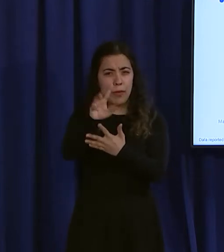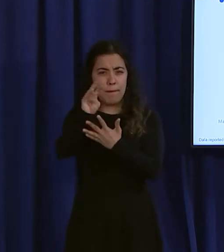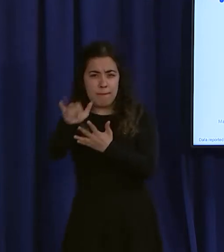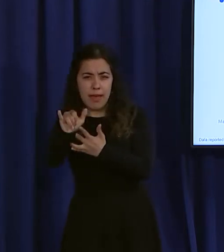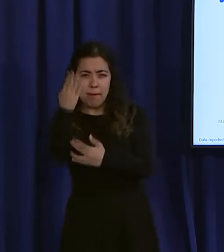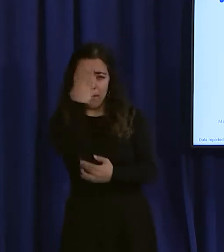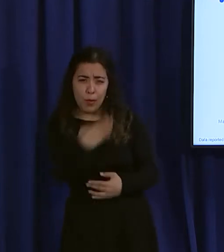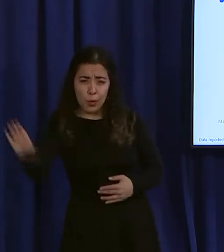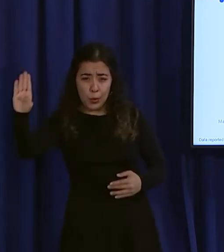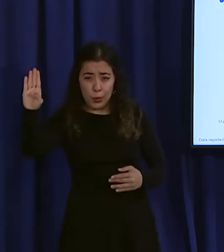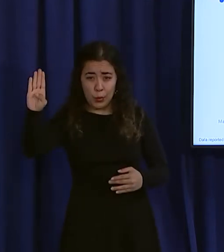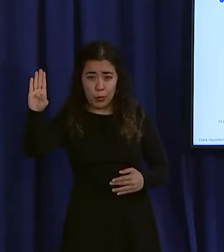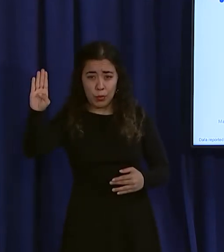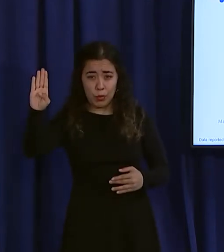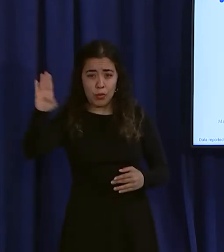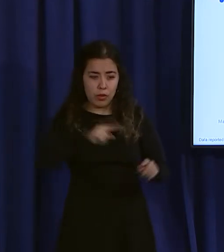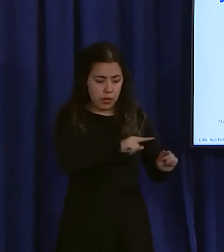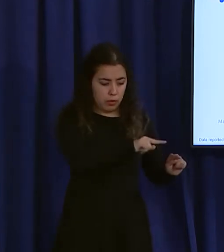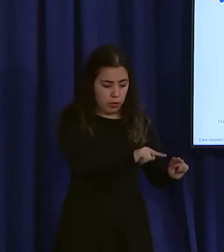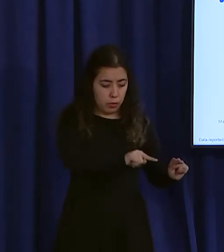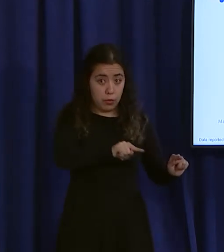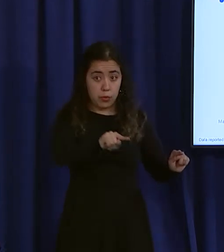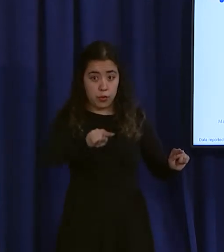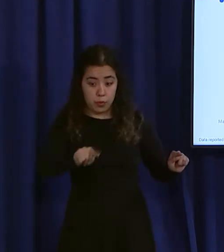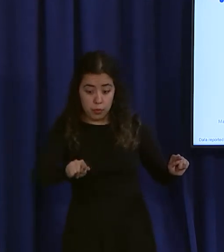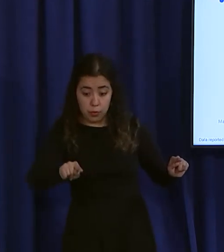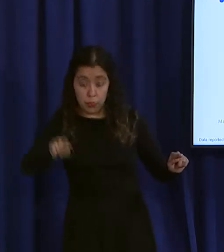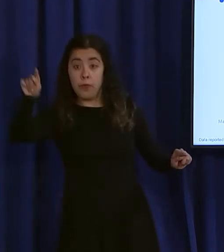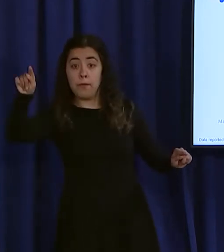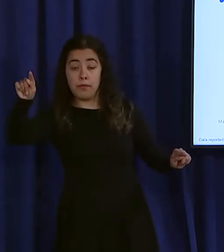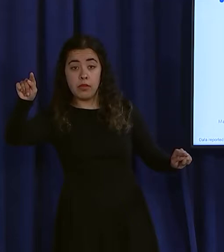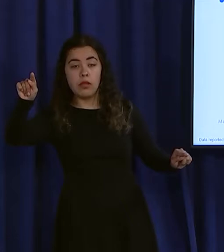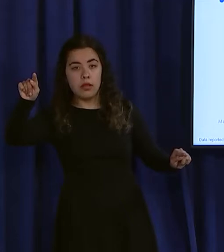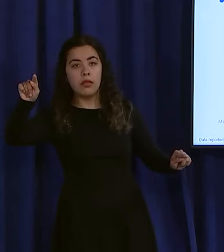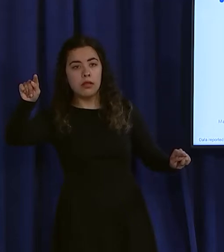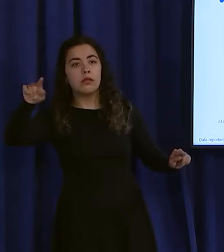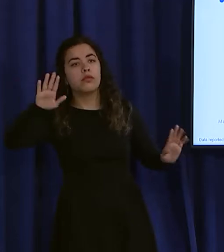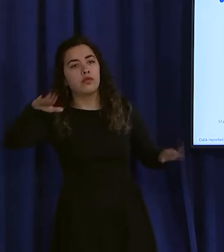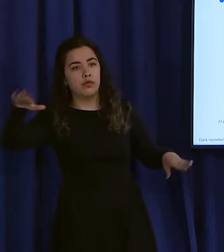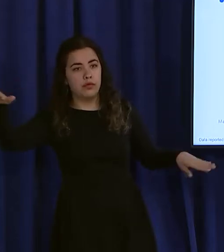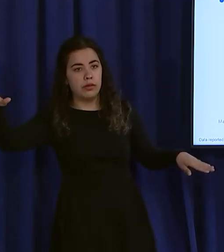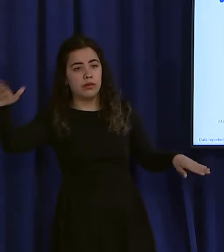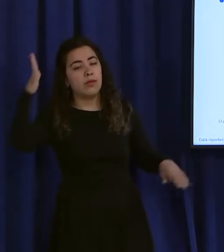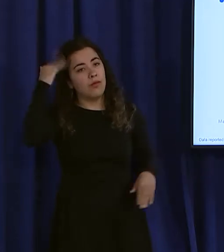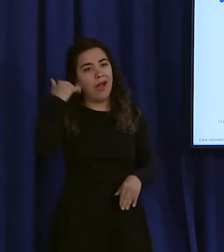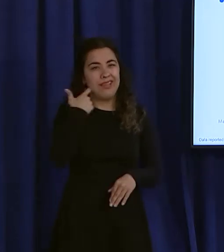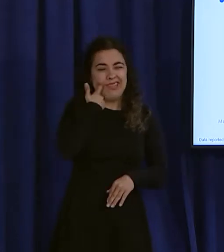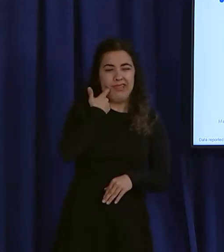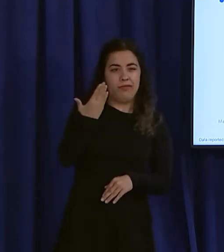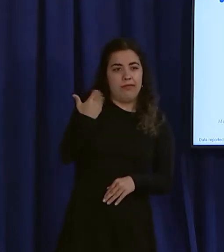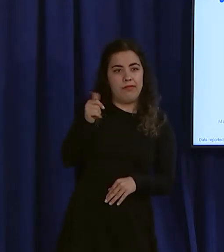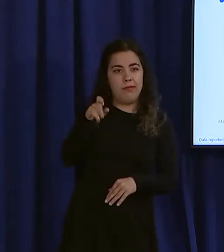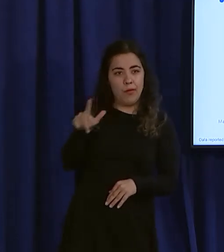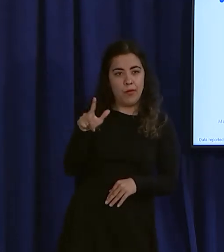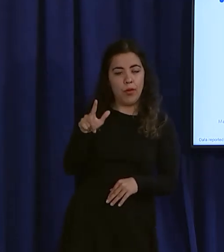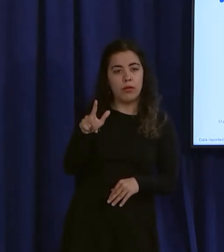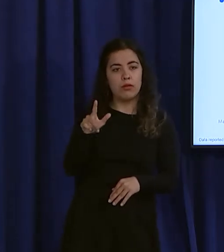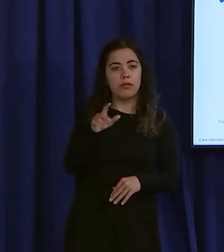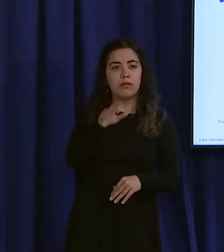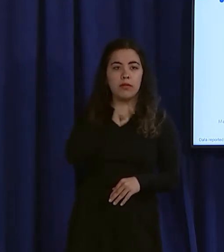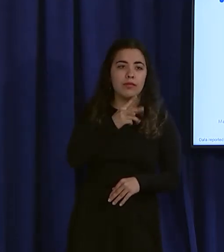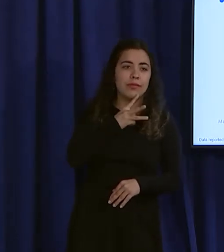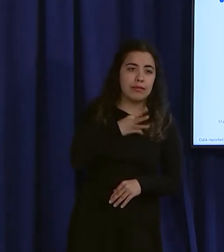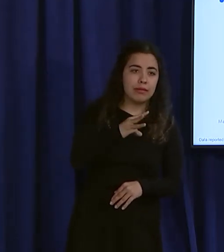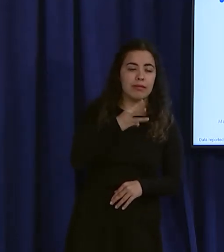can see that the rates of vaccine obviously were very low until April, when vaccine became, when 16 and